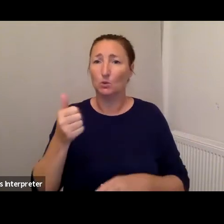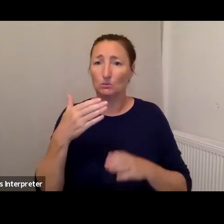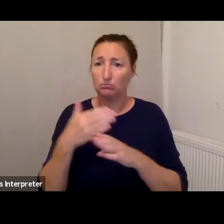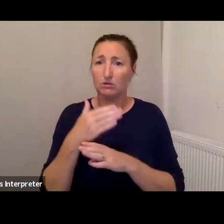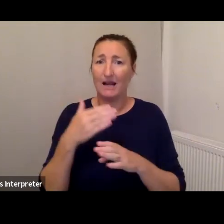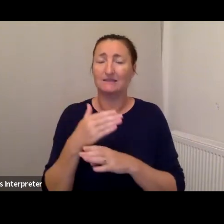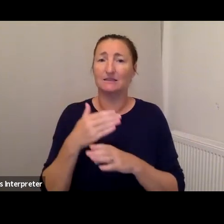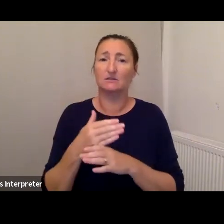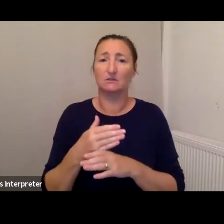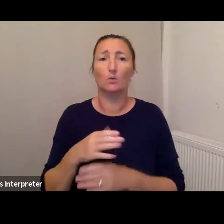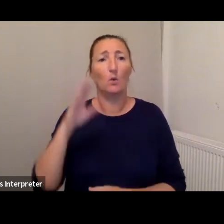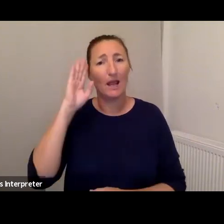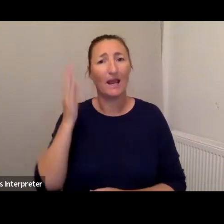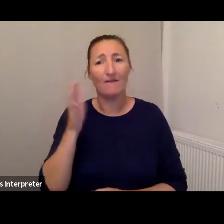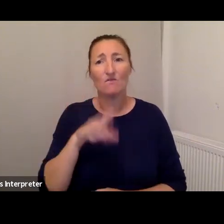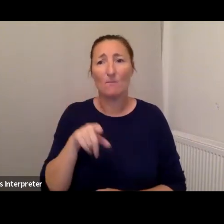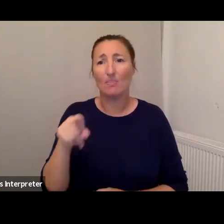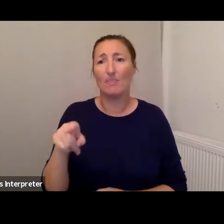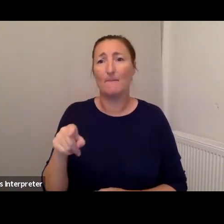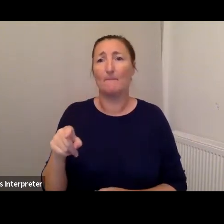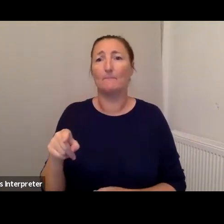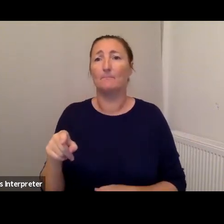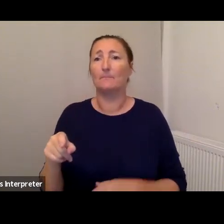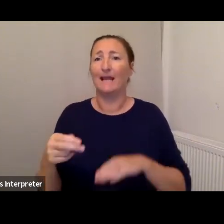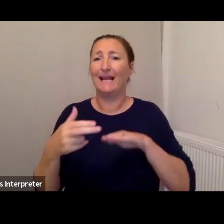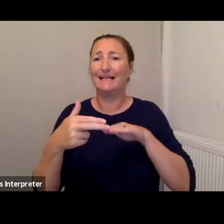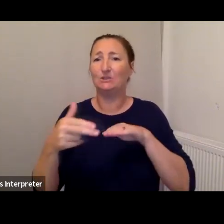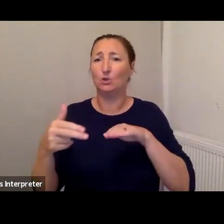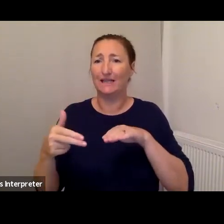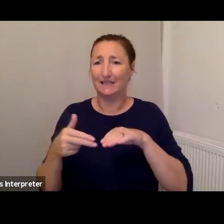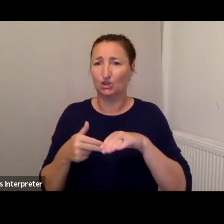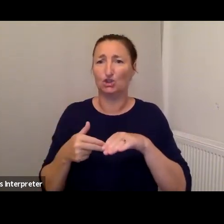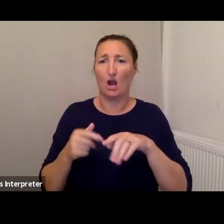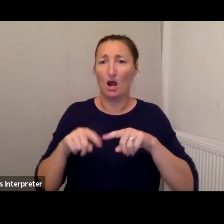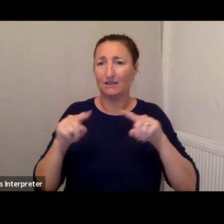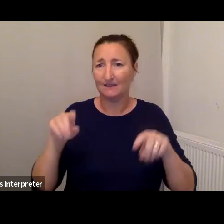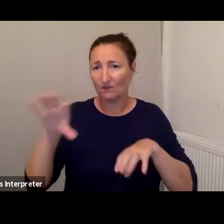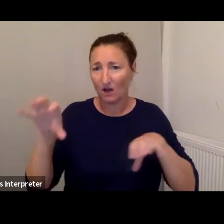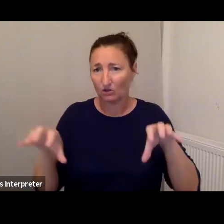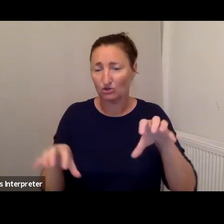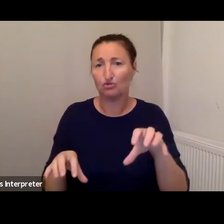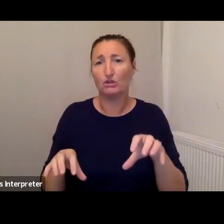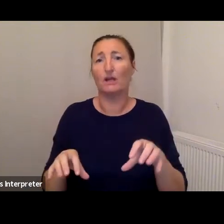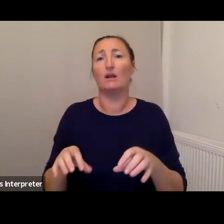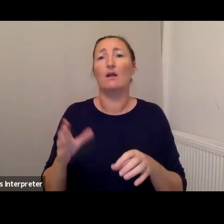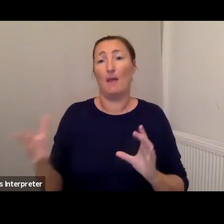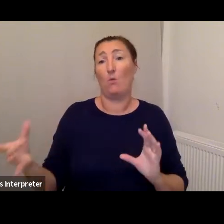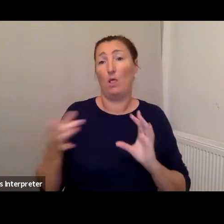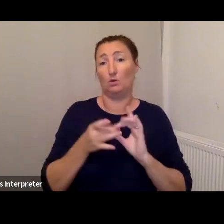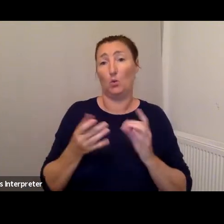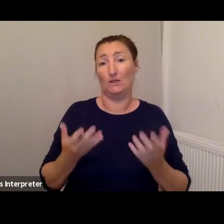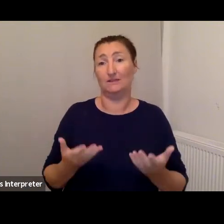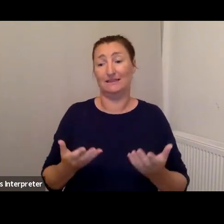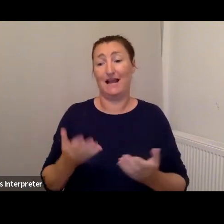hearing from them, from Indonesia, from a number of countries that who will be joining us